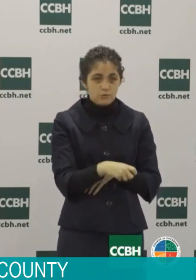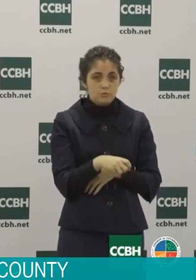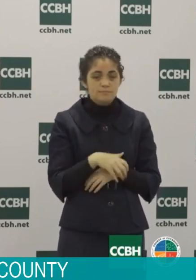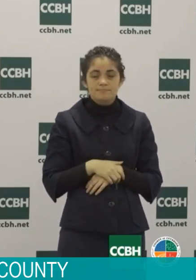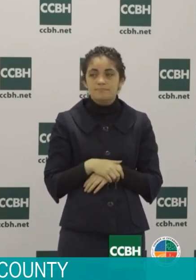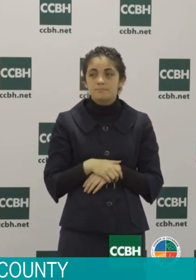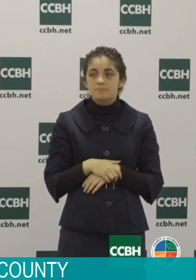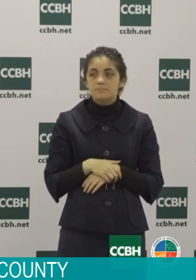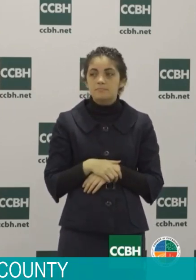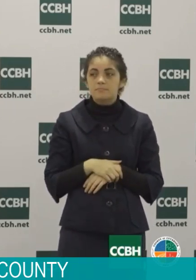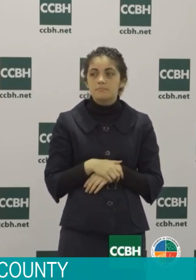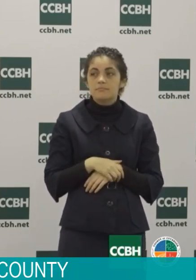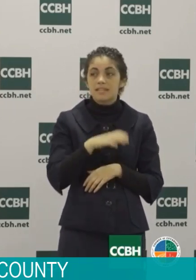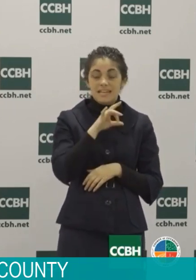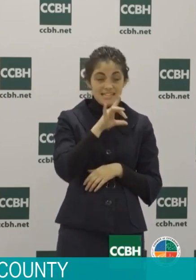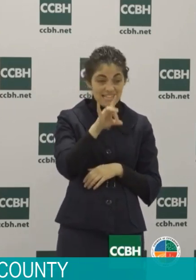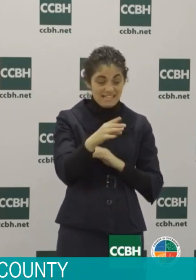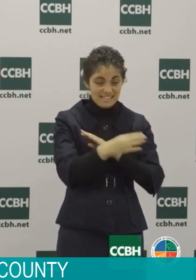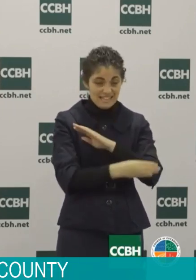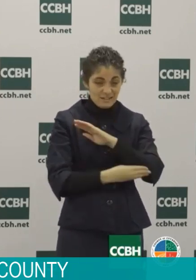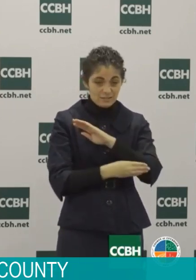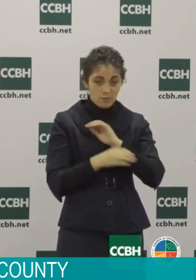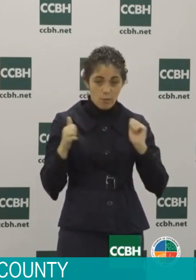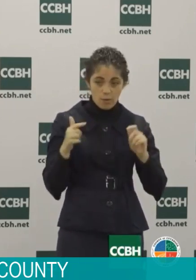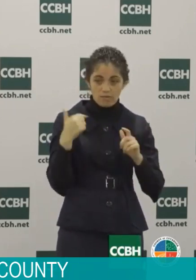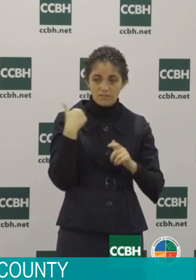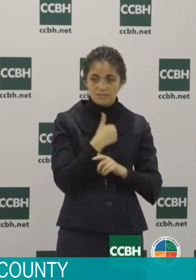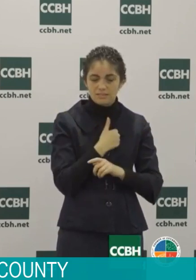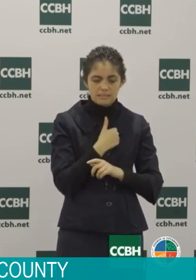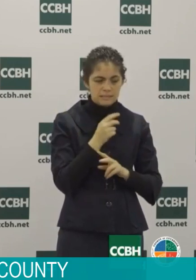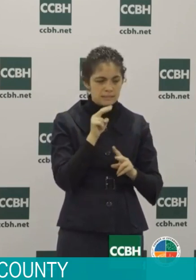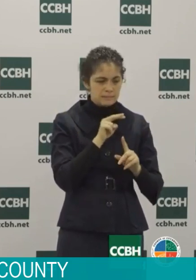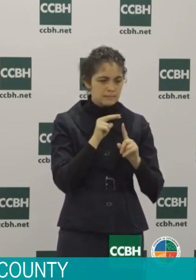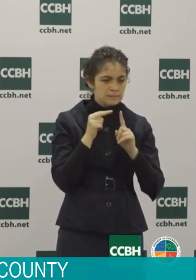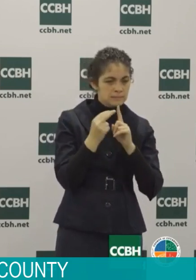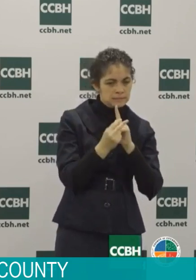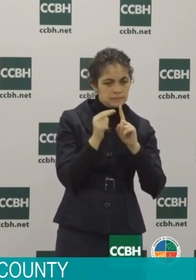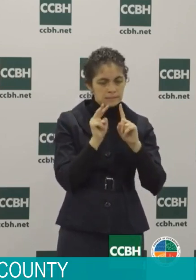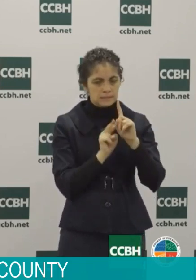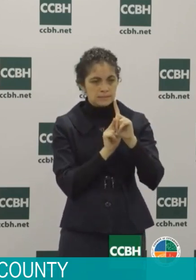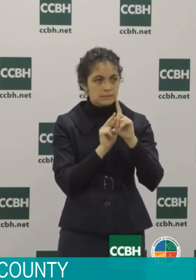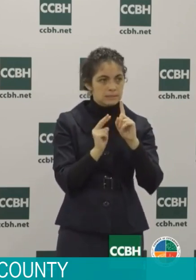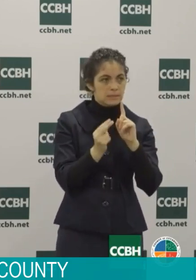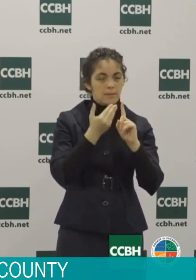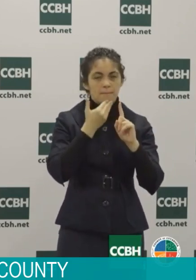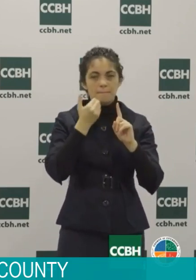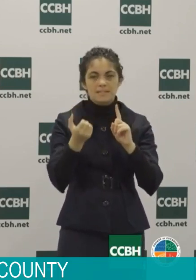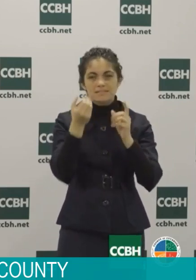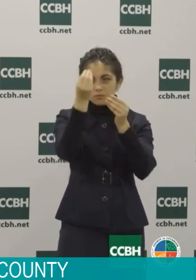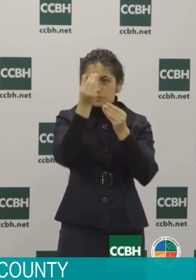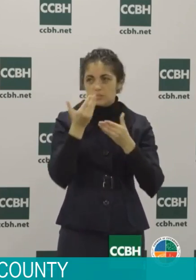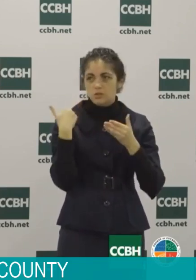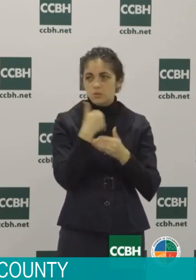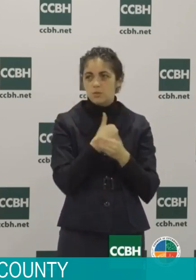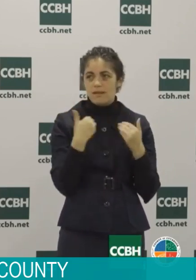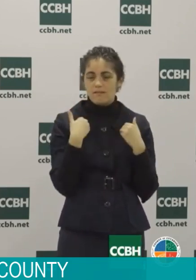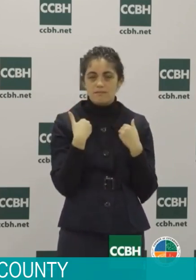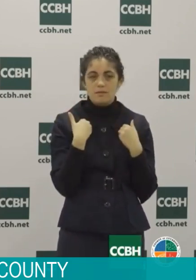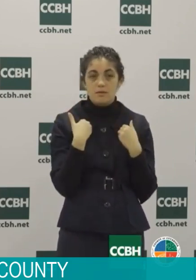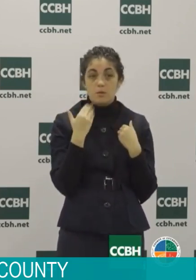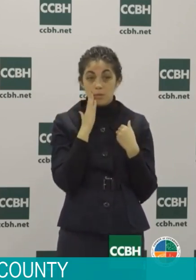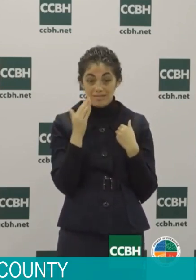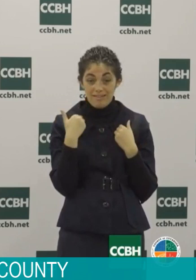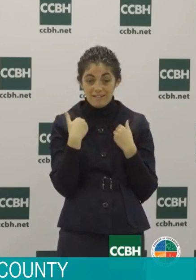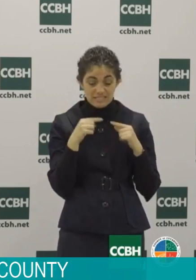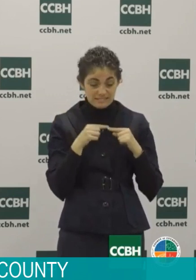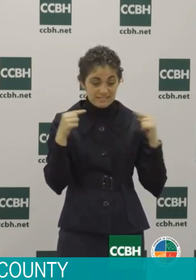so 88 counties means all of us are taking a look at this, trying to use the best information we have, and there are going to be inevitably